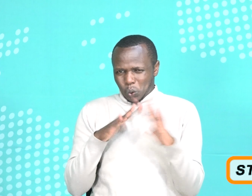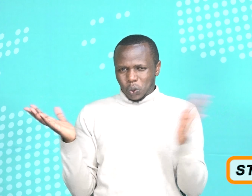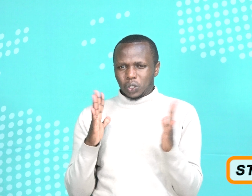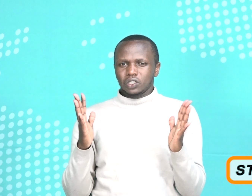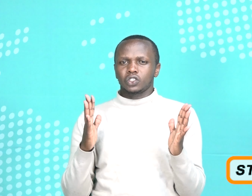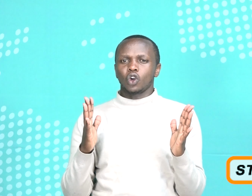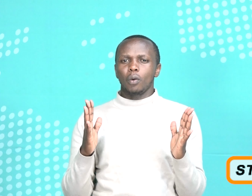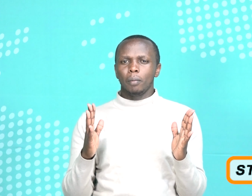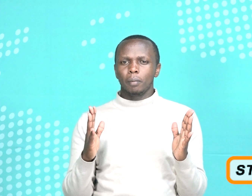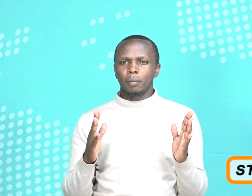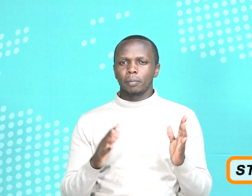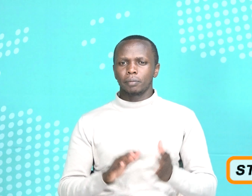storm,